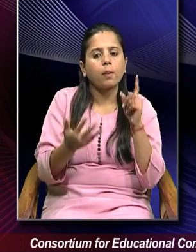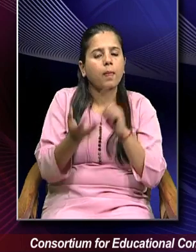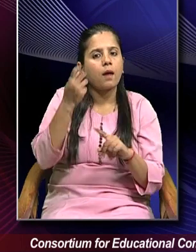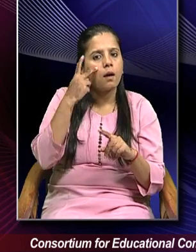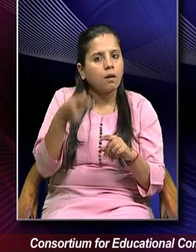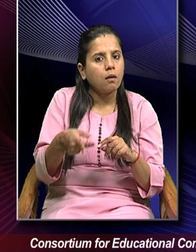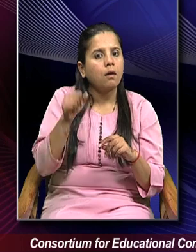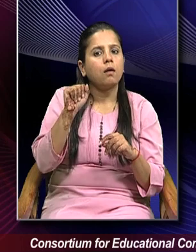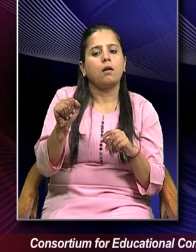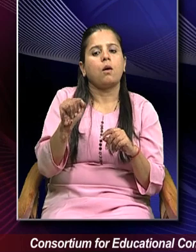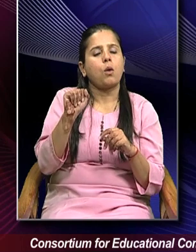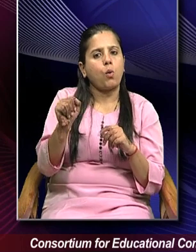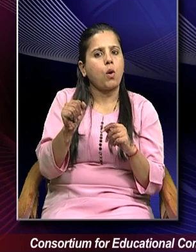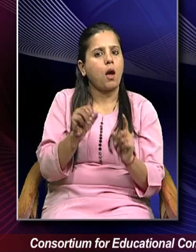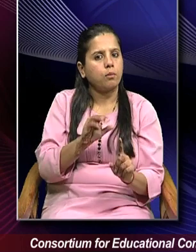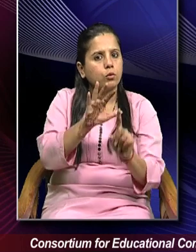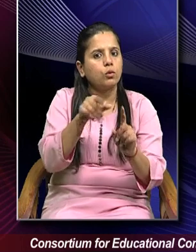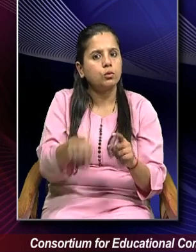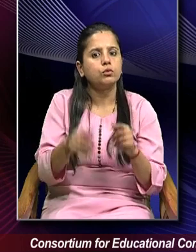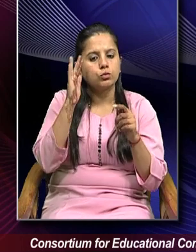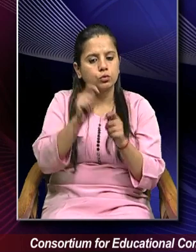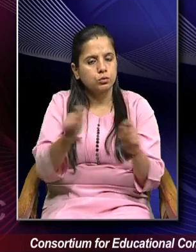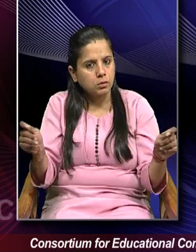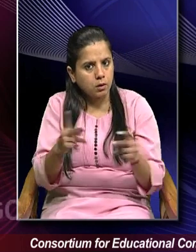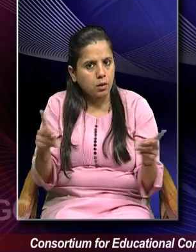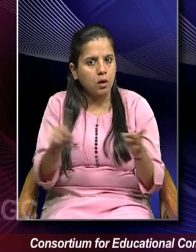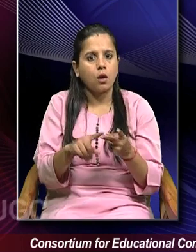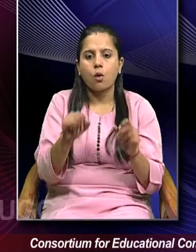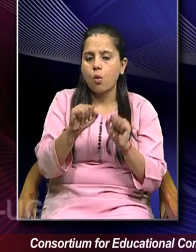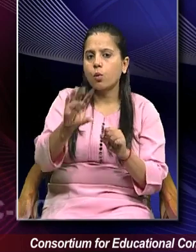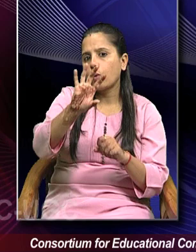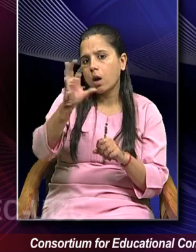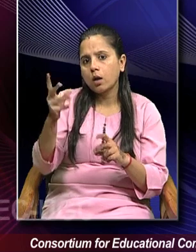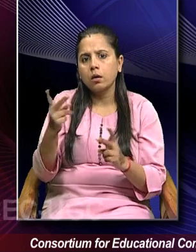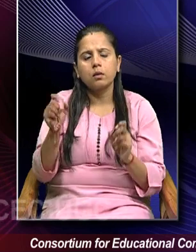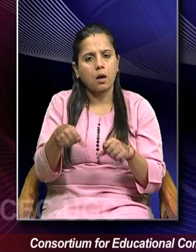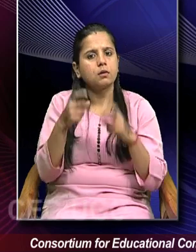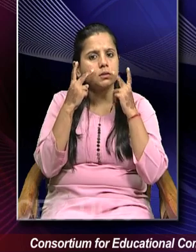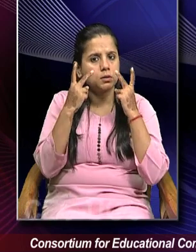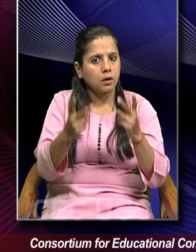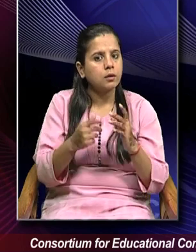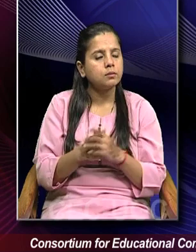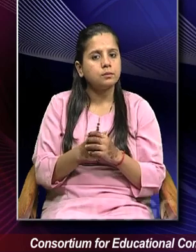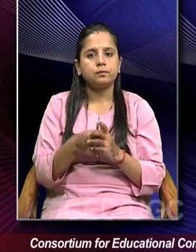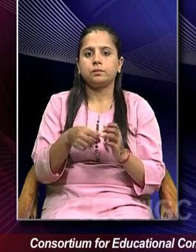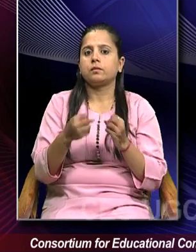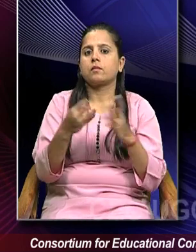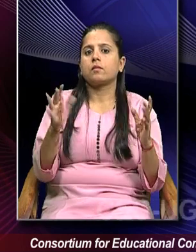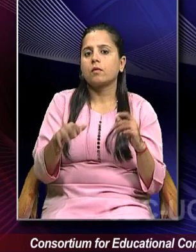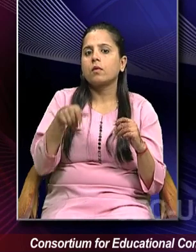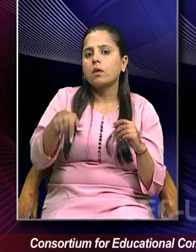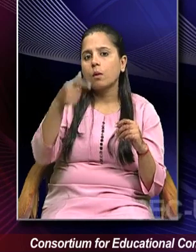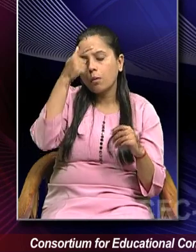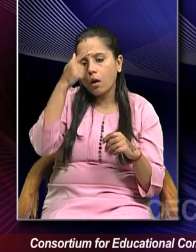the jingoistic approach of the newspapers and in their respective countries could be seen, and a number of issues which